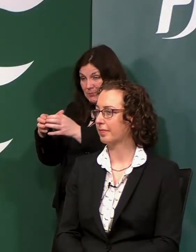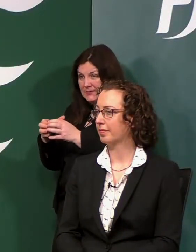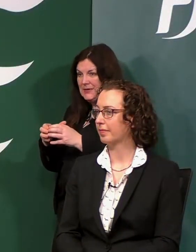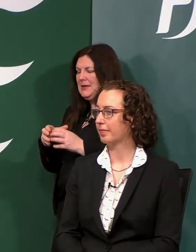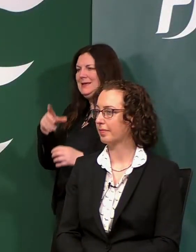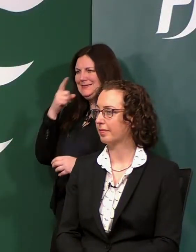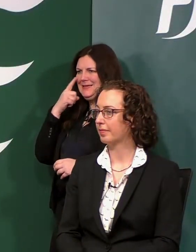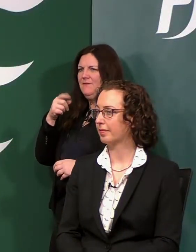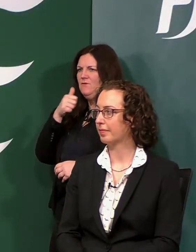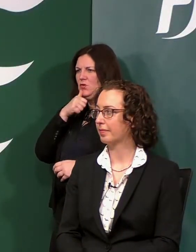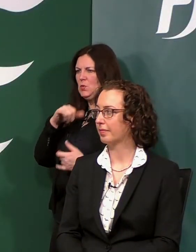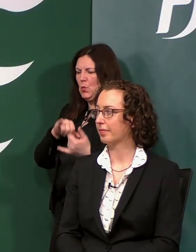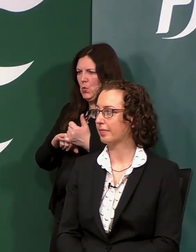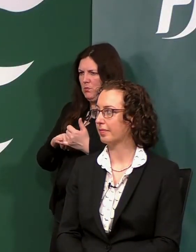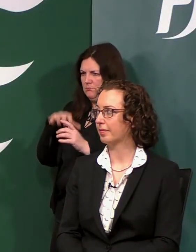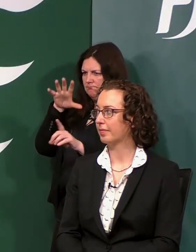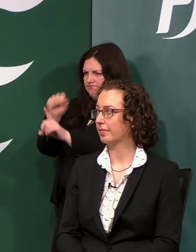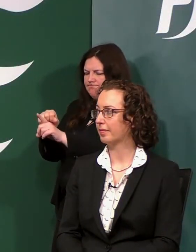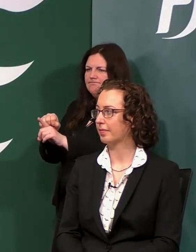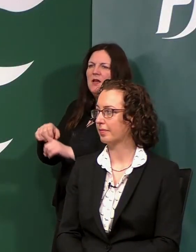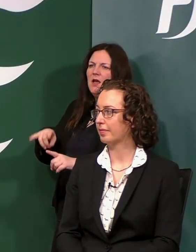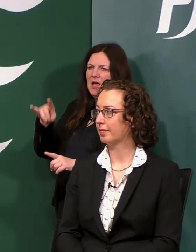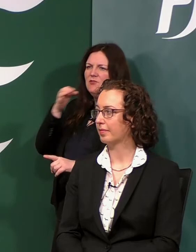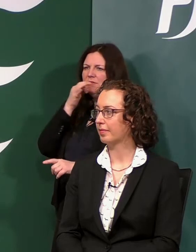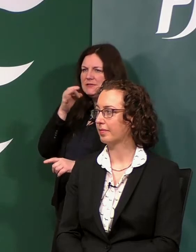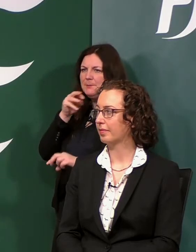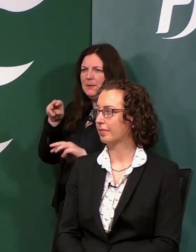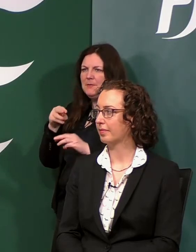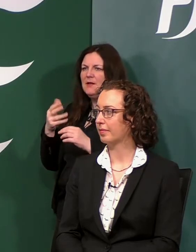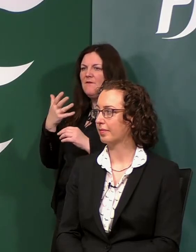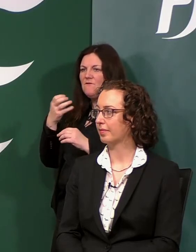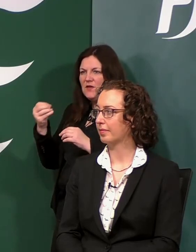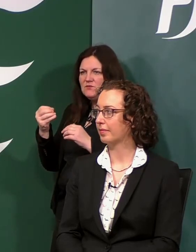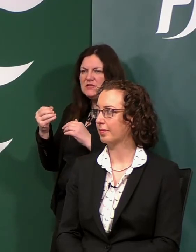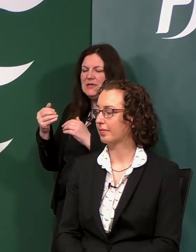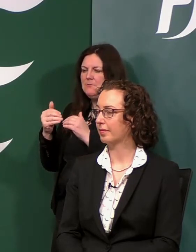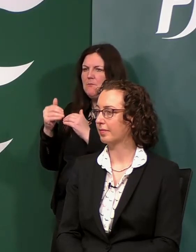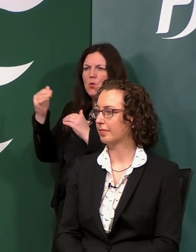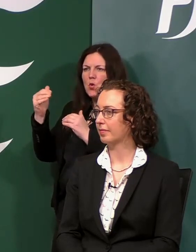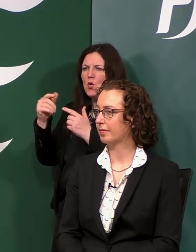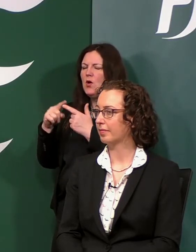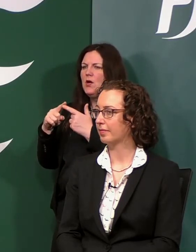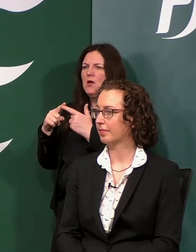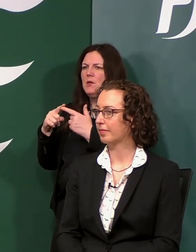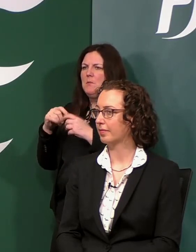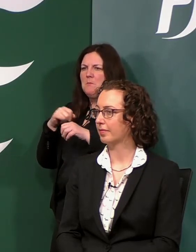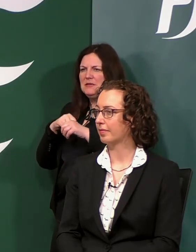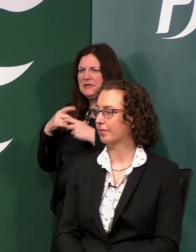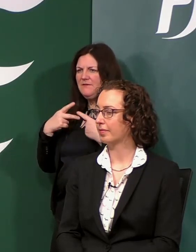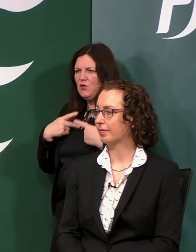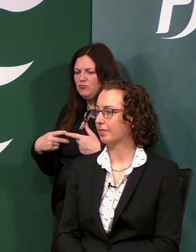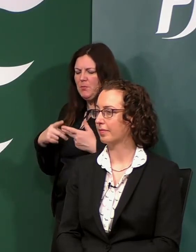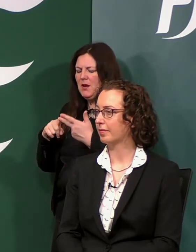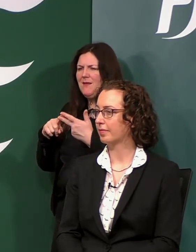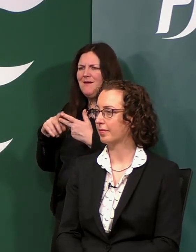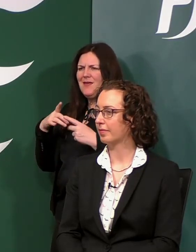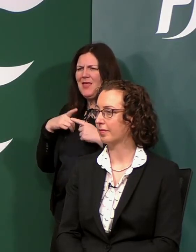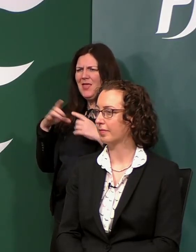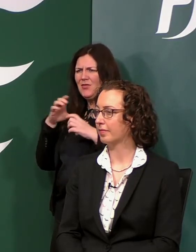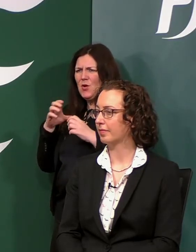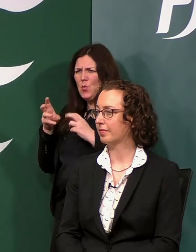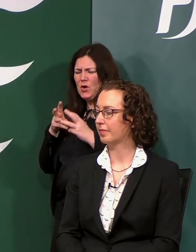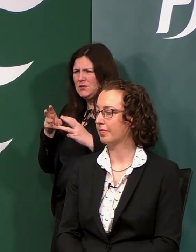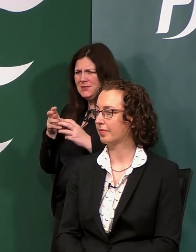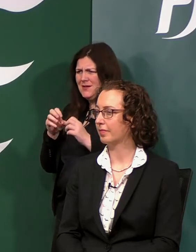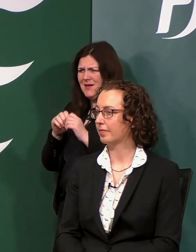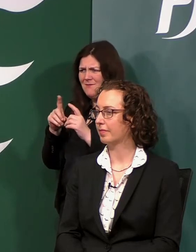the highest risk between now and Christmas. That's people over 50, medically vulnerable healthcare workers. There's substantial numbers there to be tackled, and all sectors, not